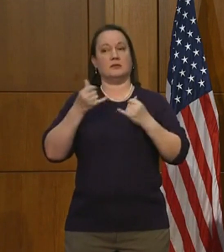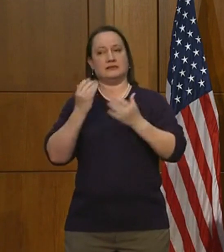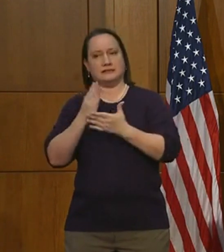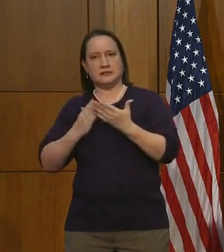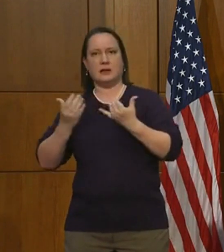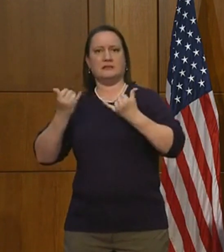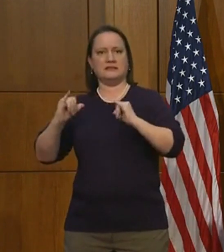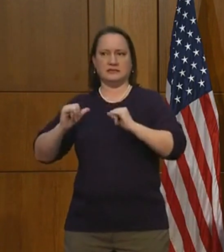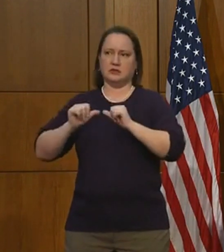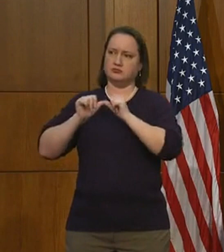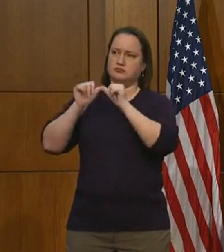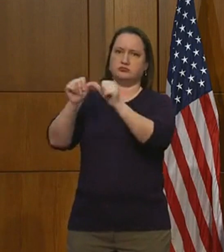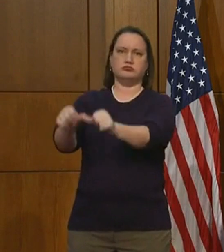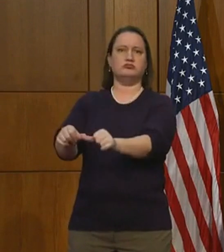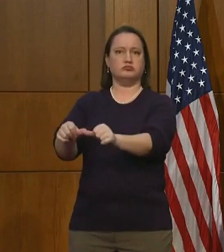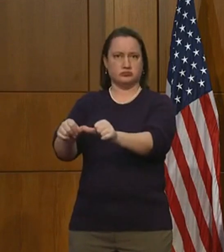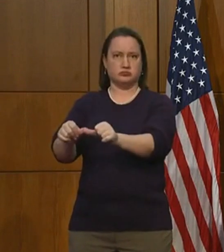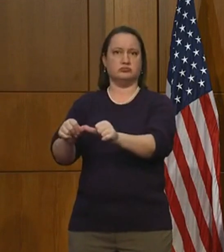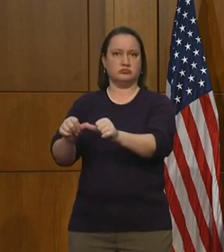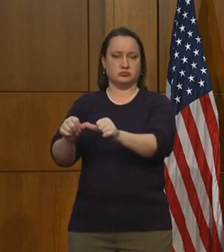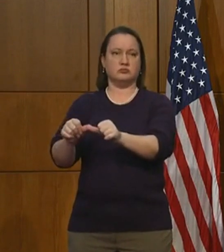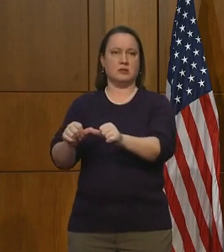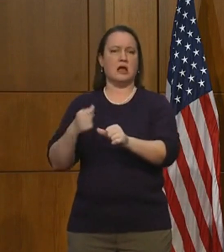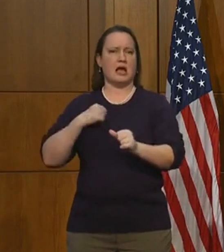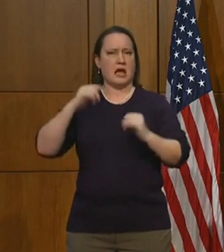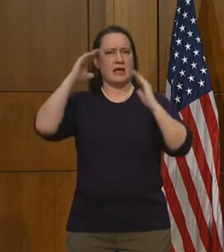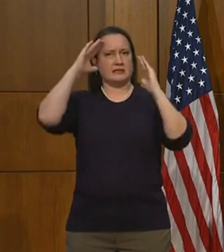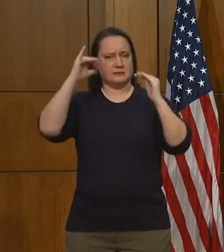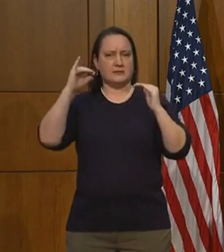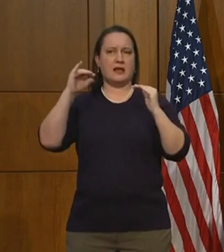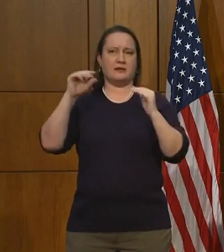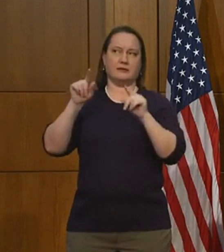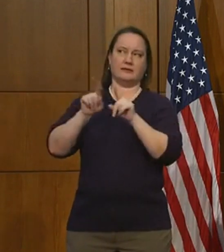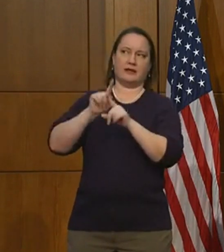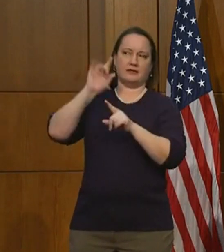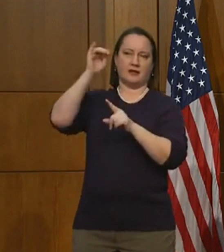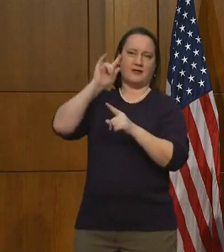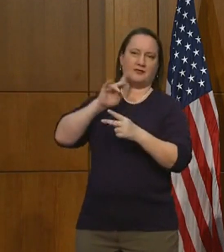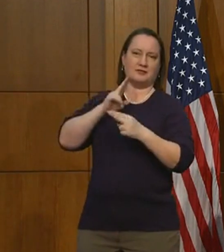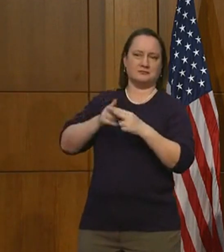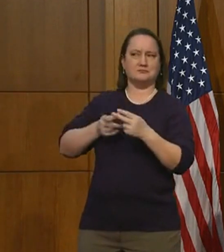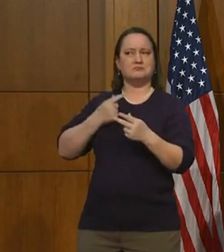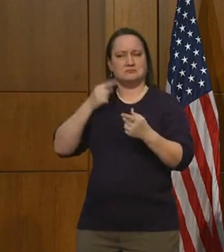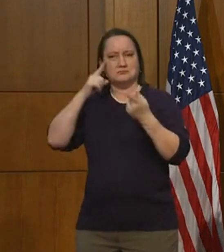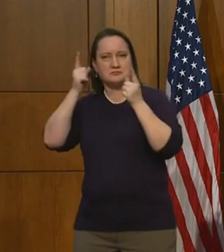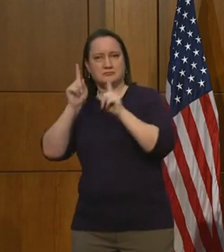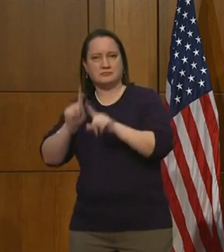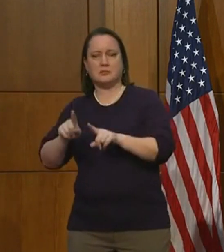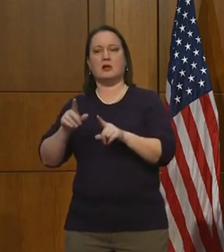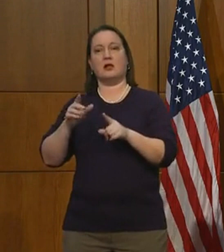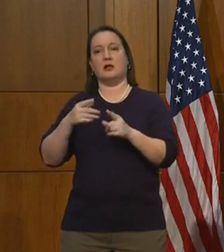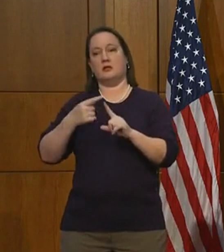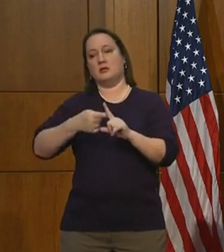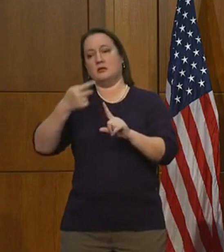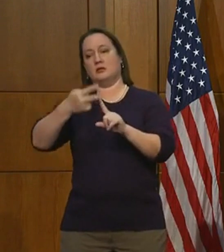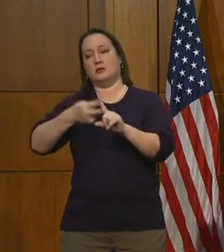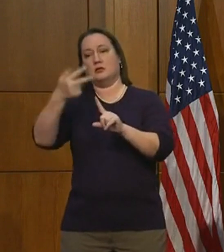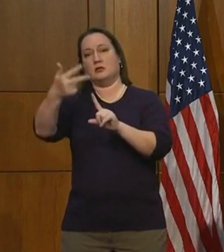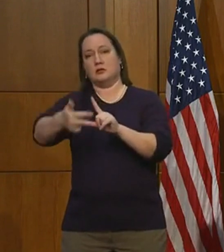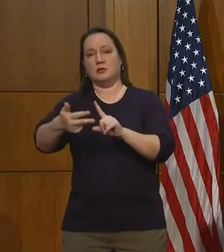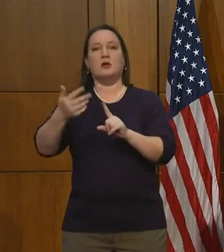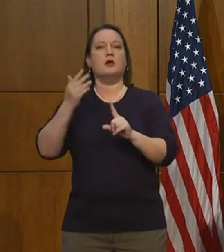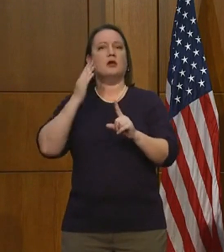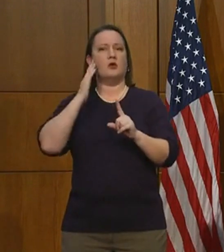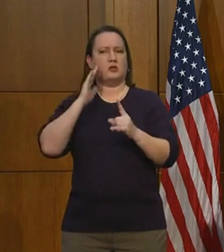on in the Commonwealth. And I do expect it, as the Governor said, to impact us the next couple of months or into the future.